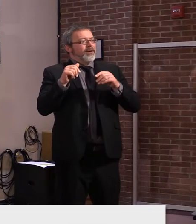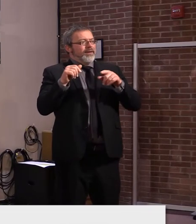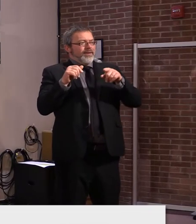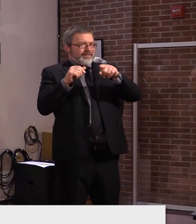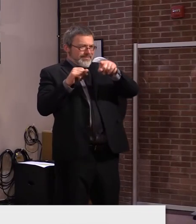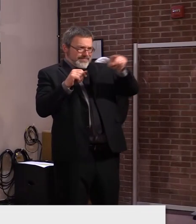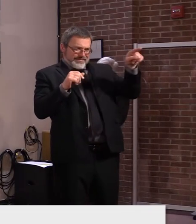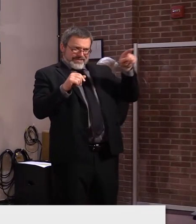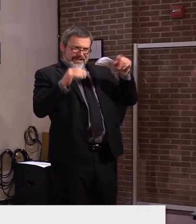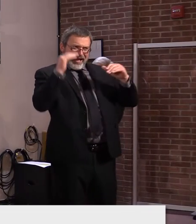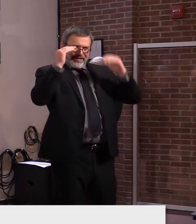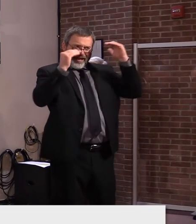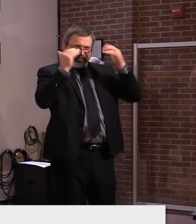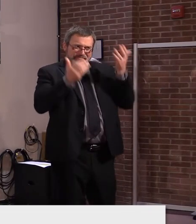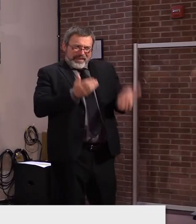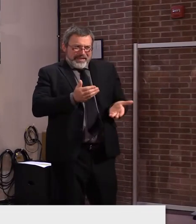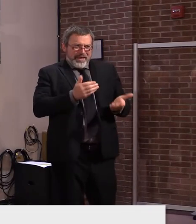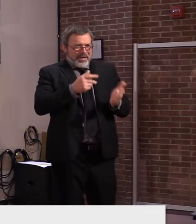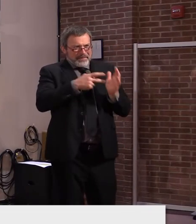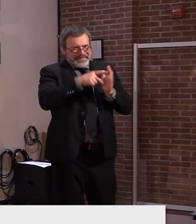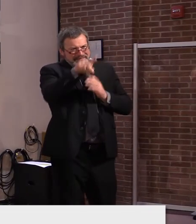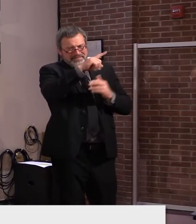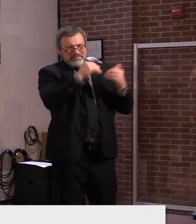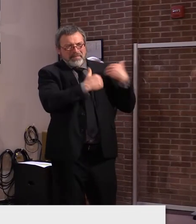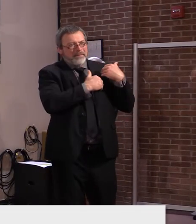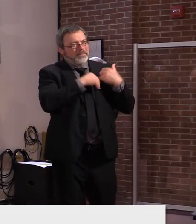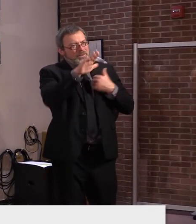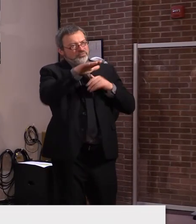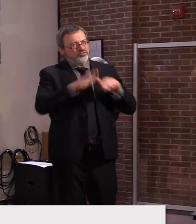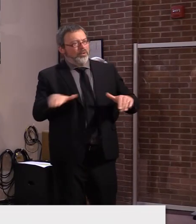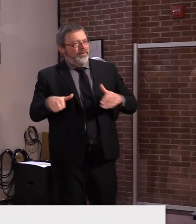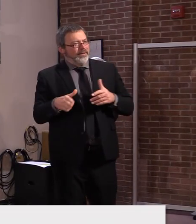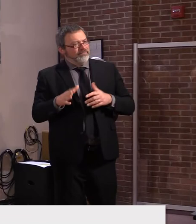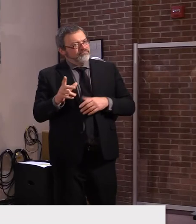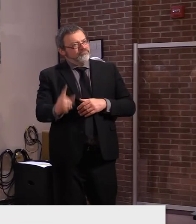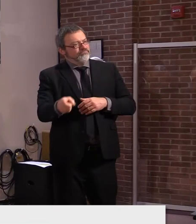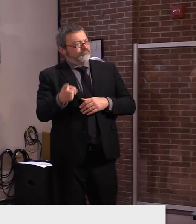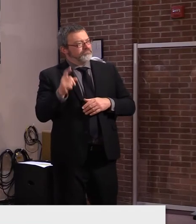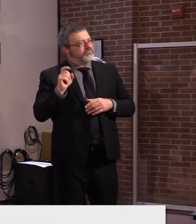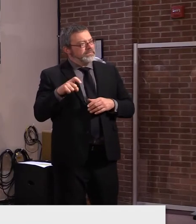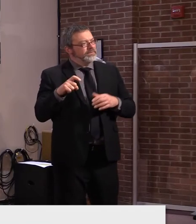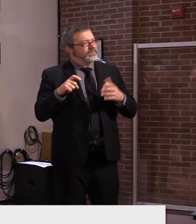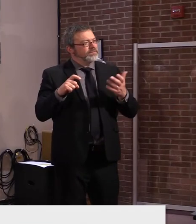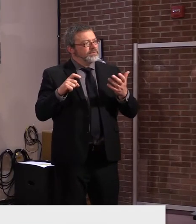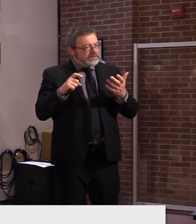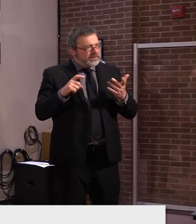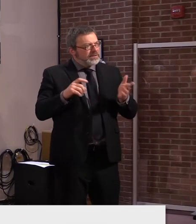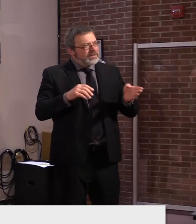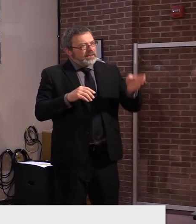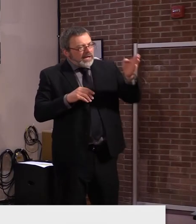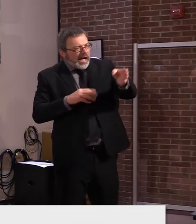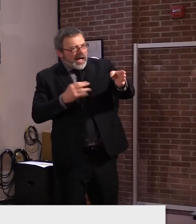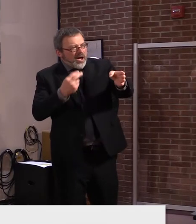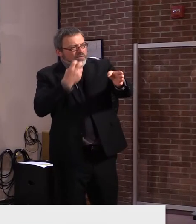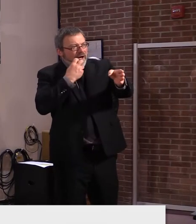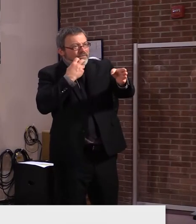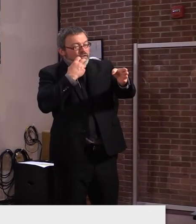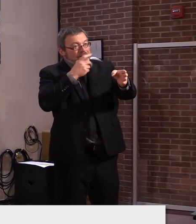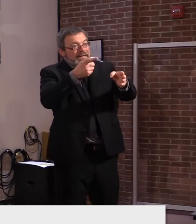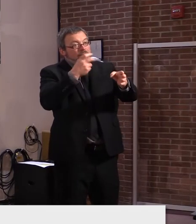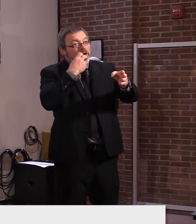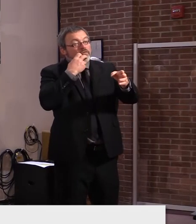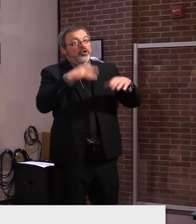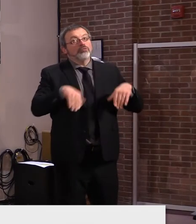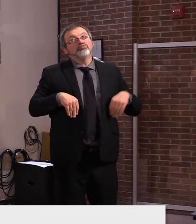responsibility to do what they need to do. And it is concerning to me that if referees are not acting, or